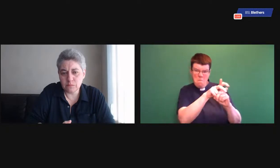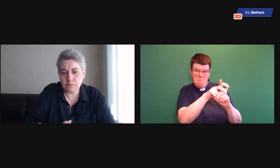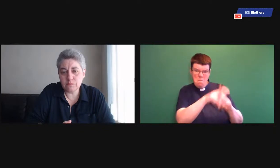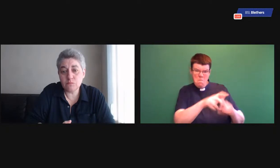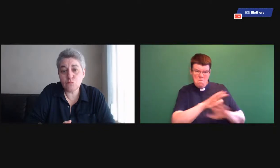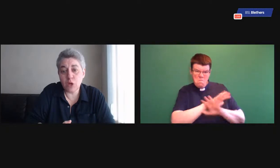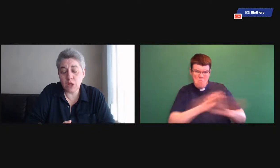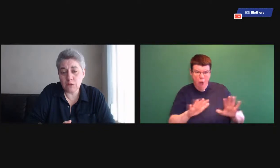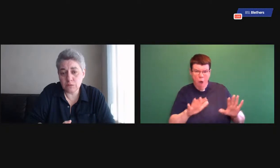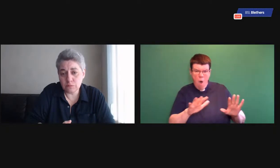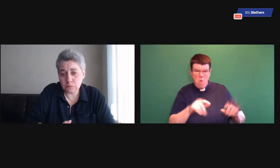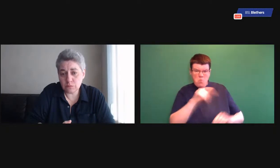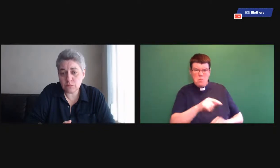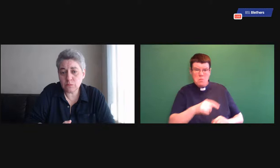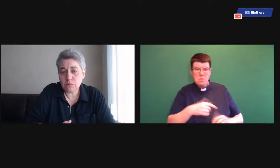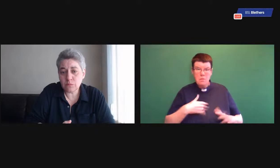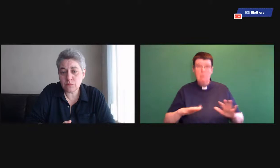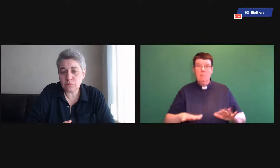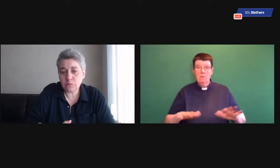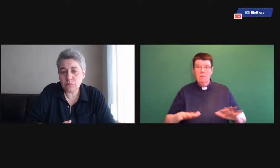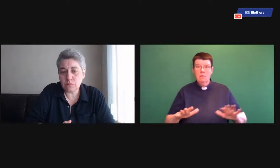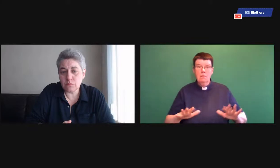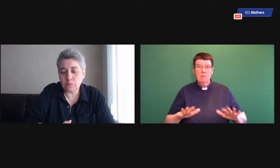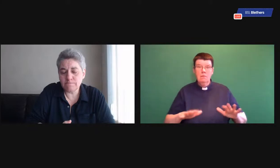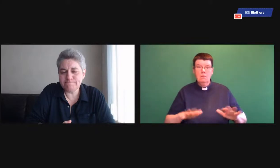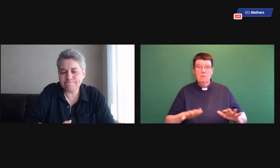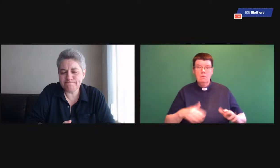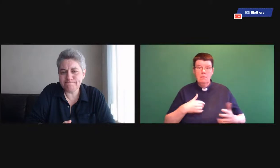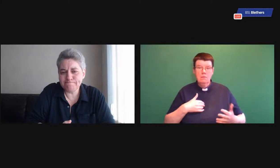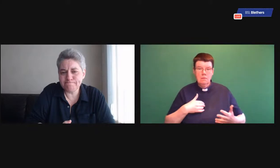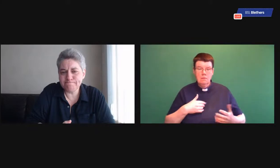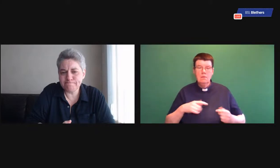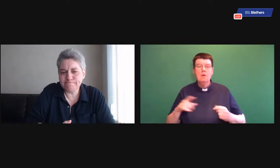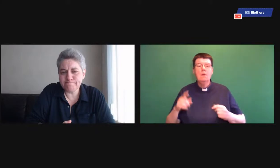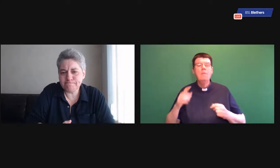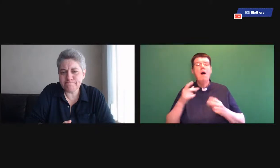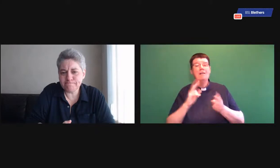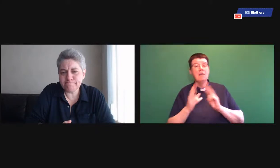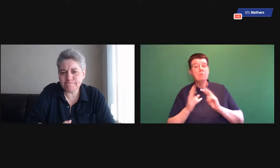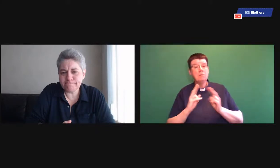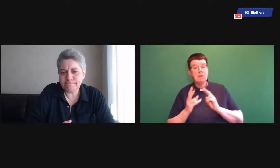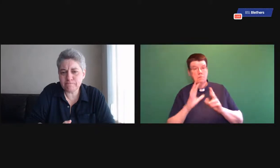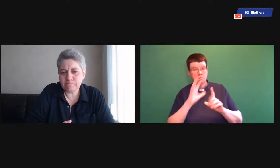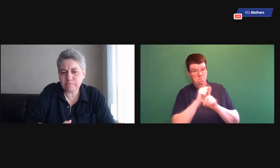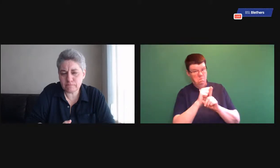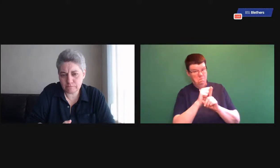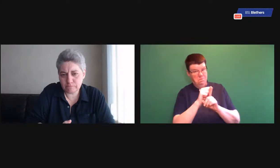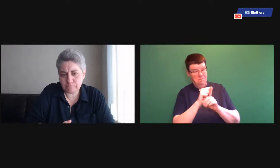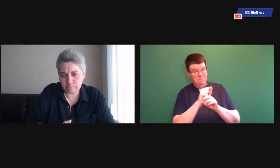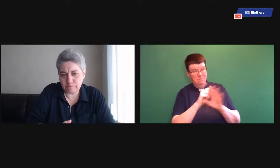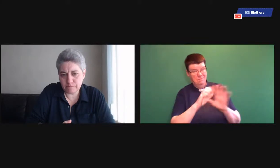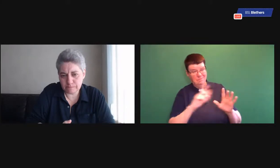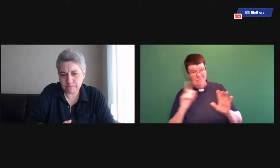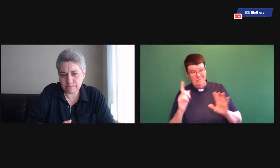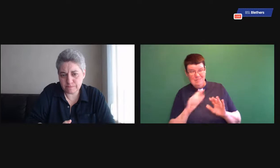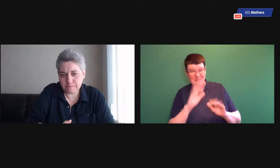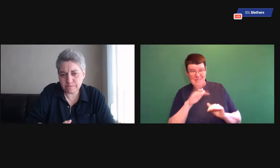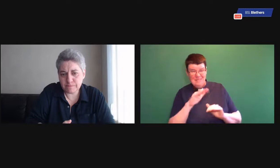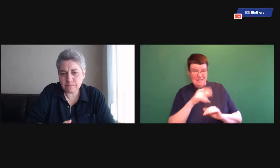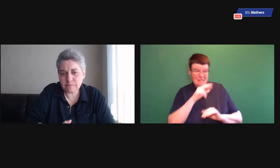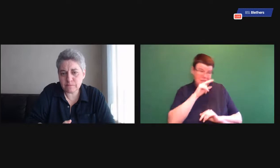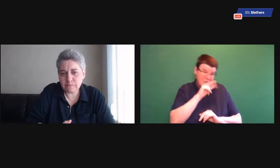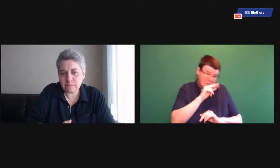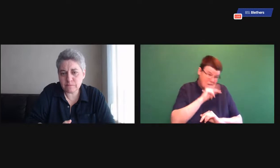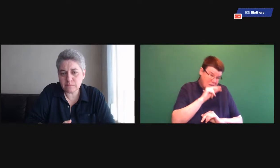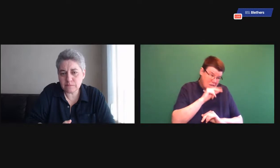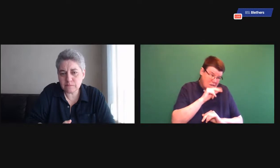minister, honest to God, he nearly bit my head off. He's like, "You're not allowed to do that," and I nearly jumped out my skin. But the interpreter was